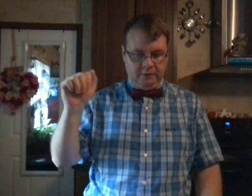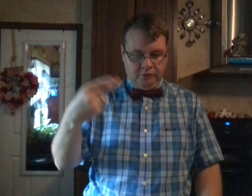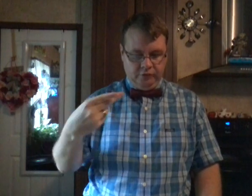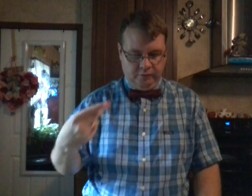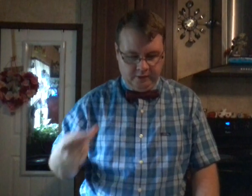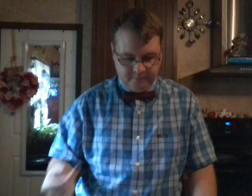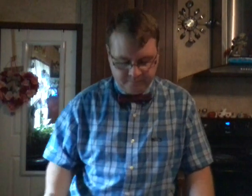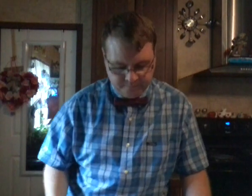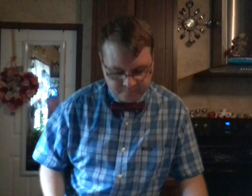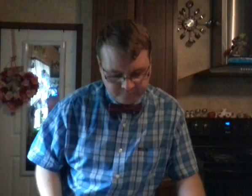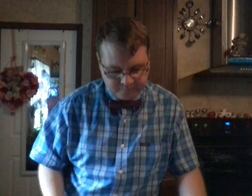Judah.